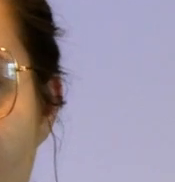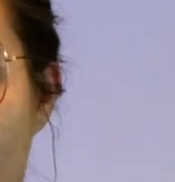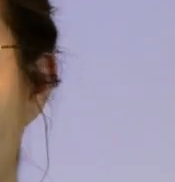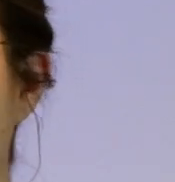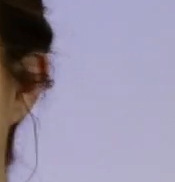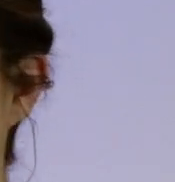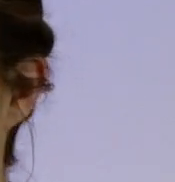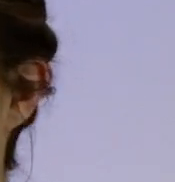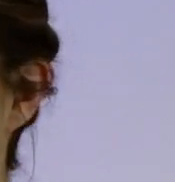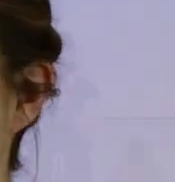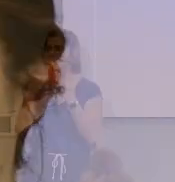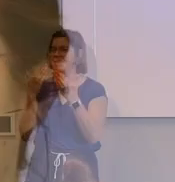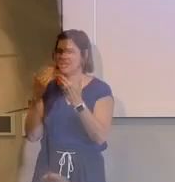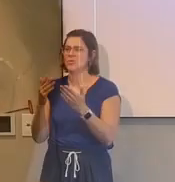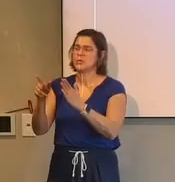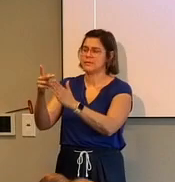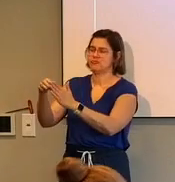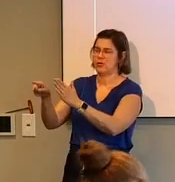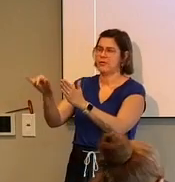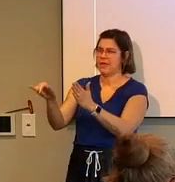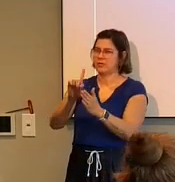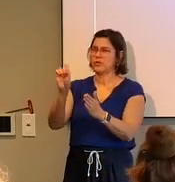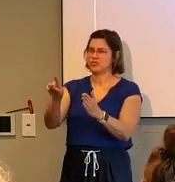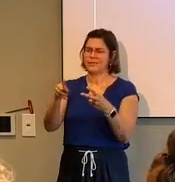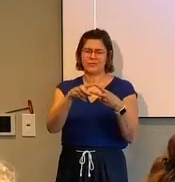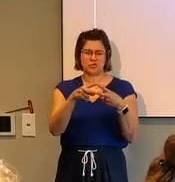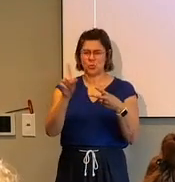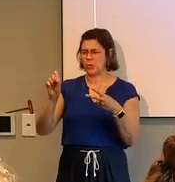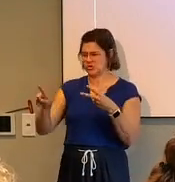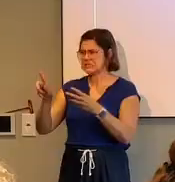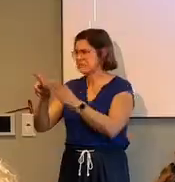If there are no other questions. We've got two questions.